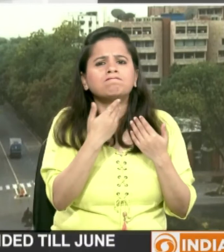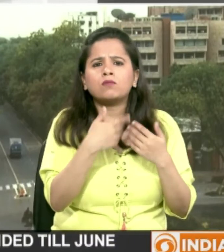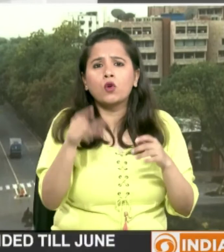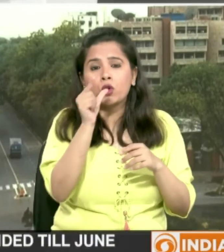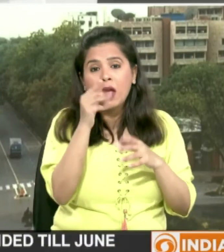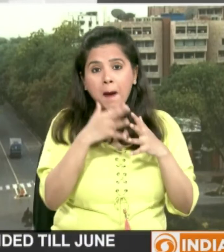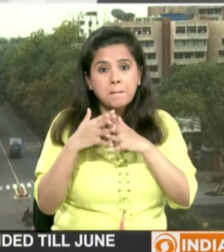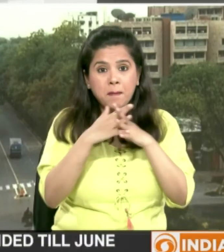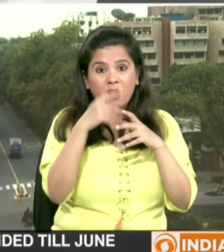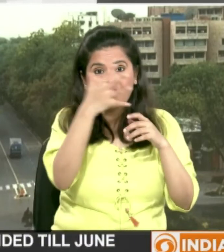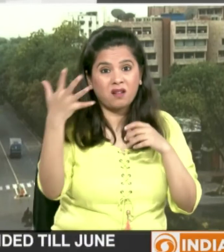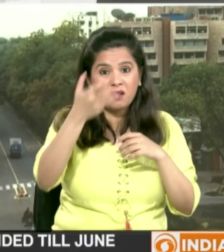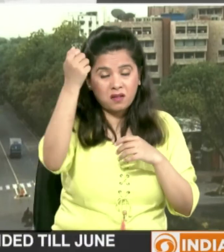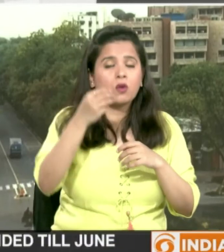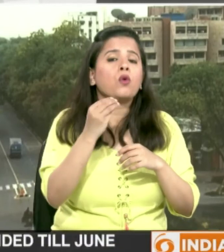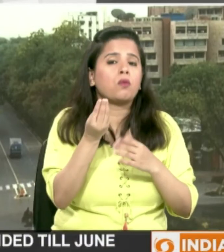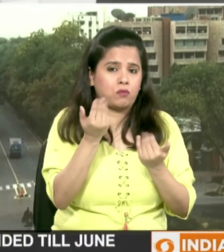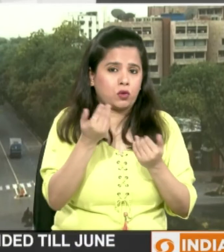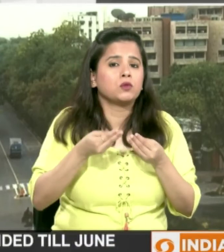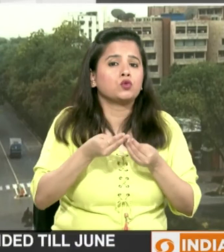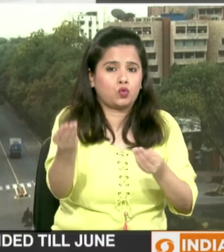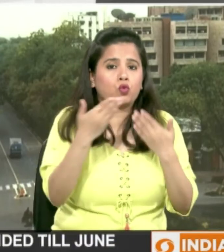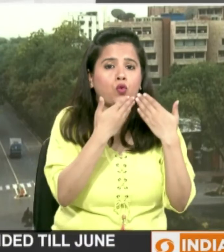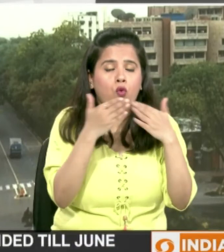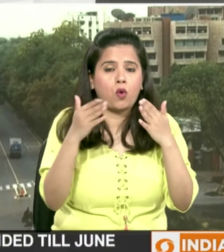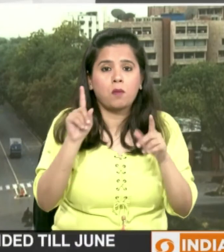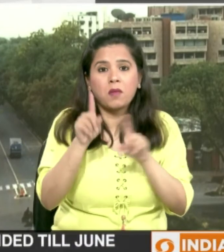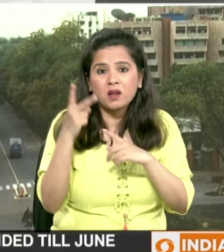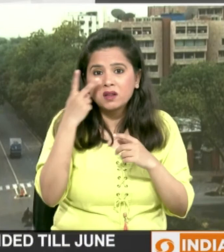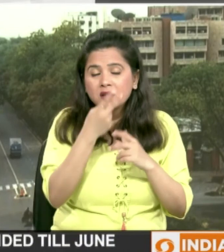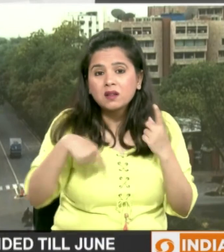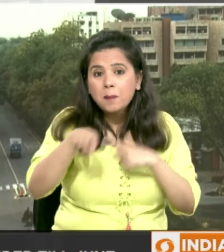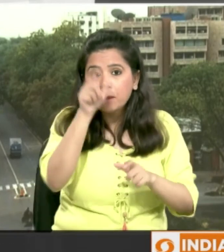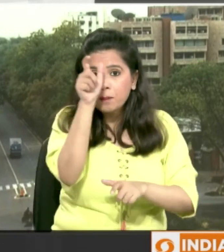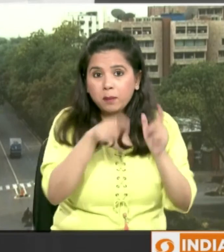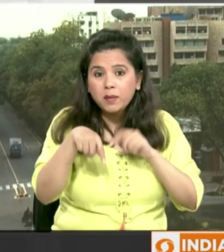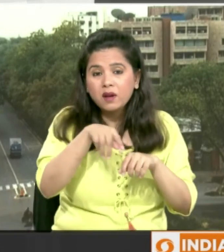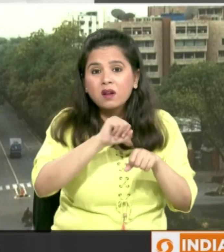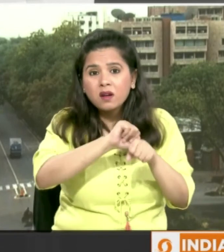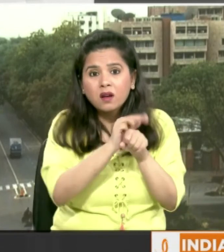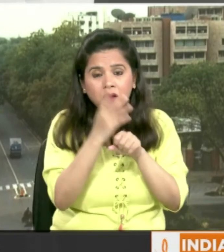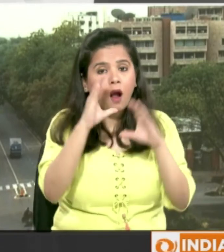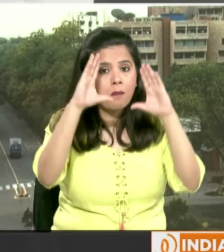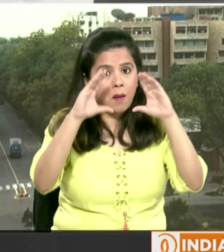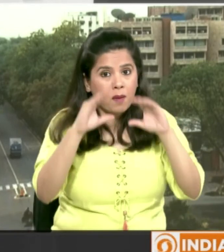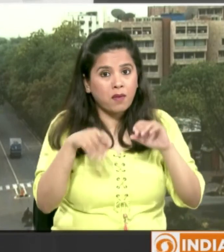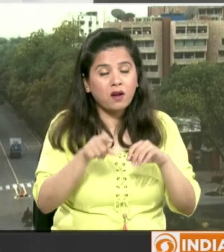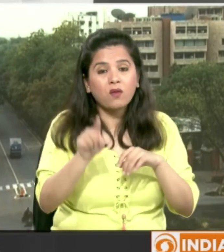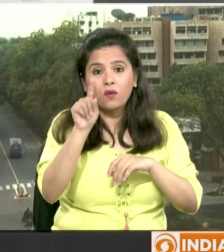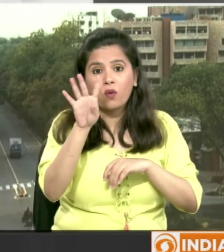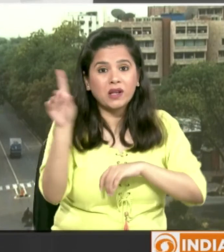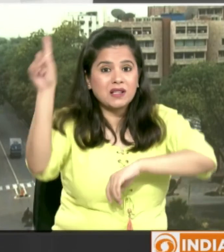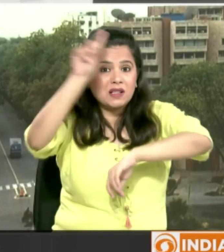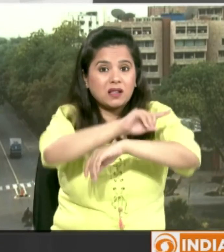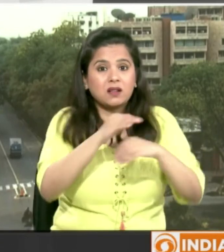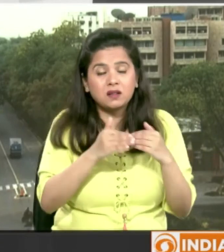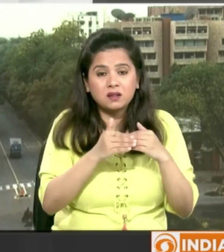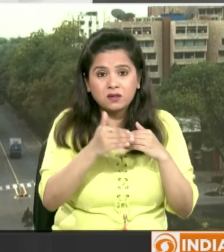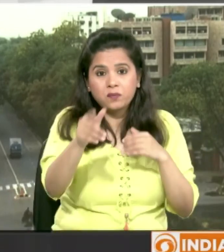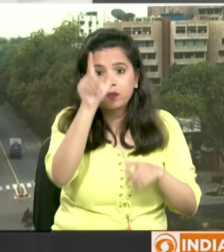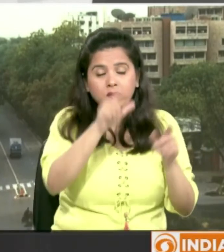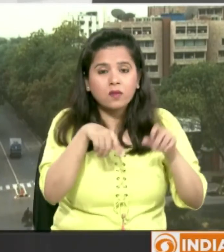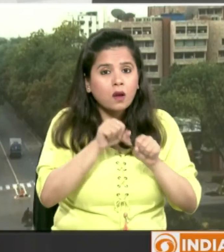Capitol could reopen sooner if it hit certain metrics, including a declining number of cases over 14 days